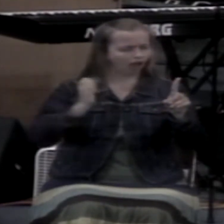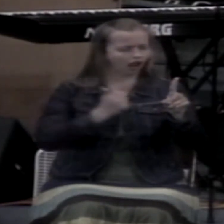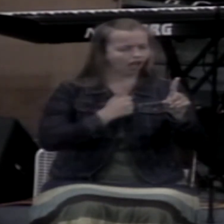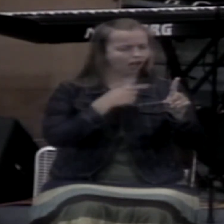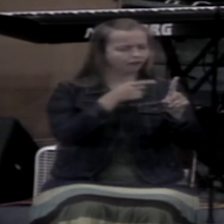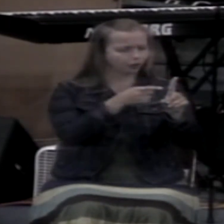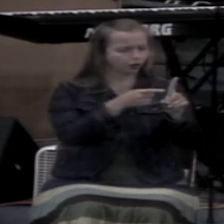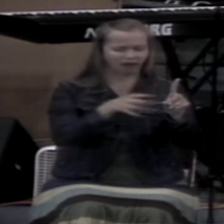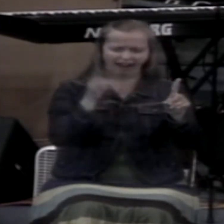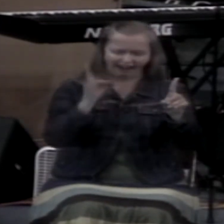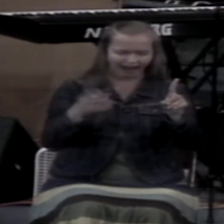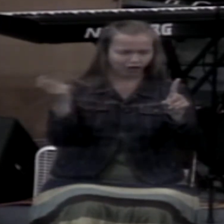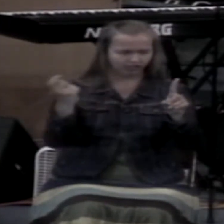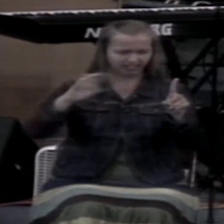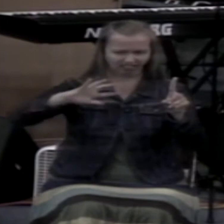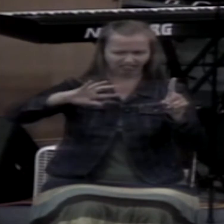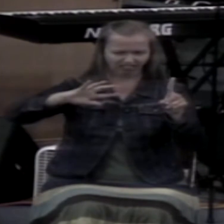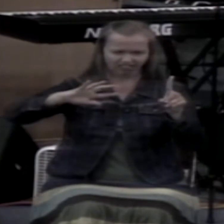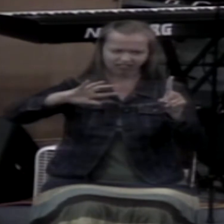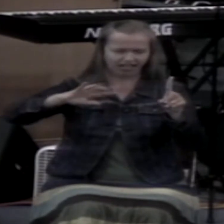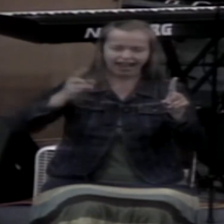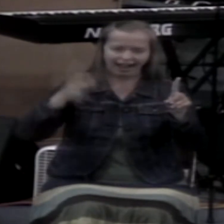have everlasting life.